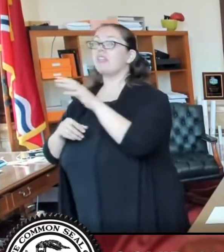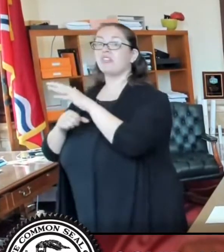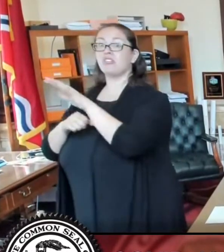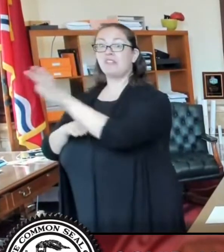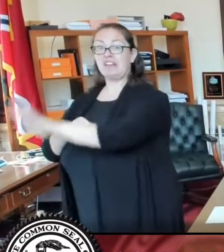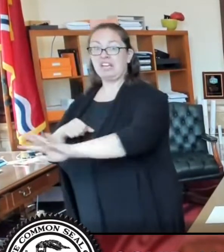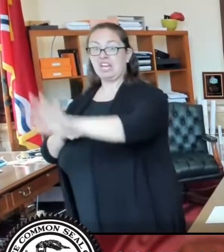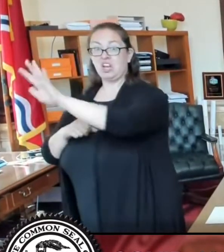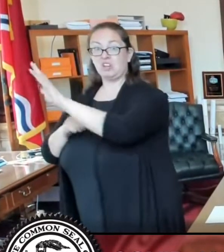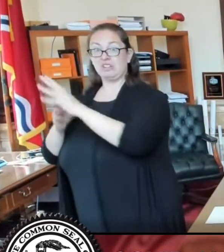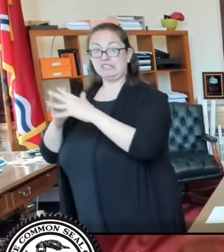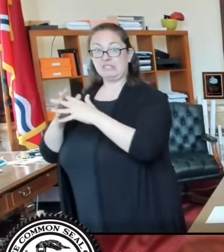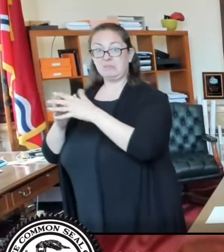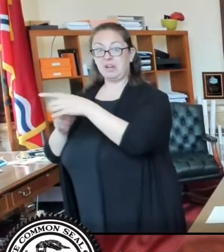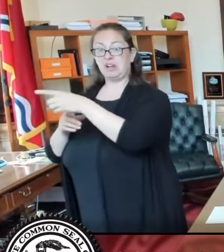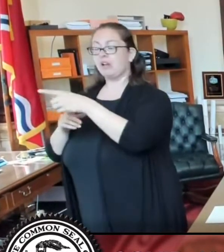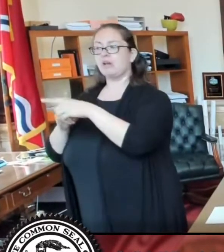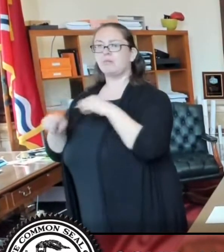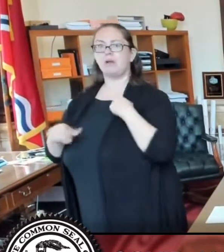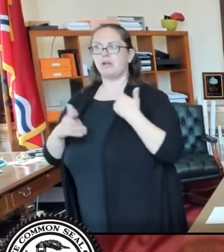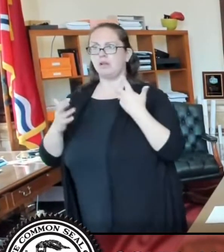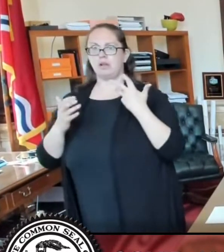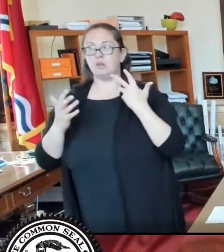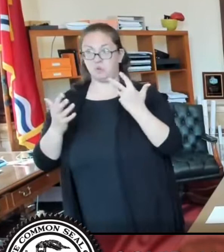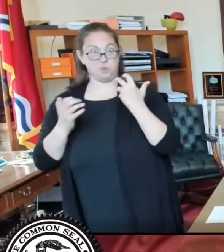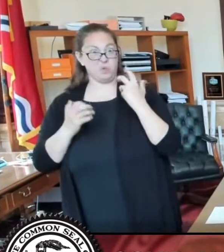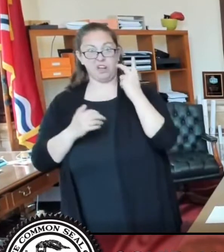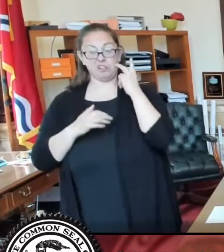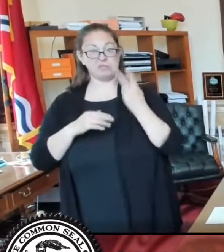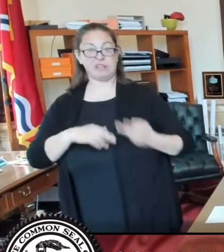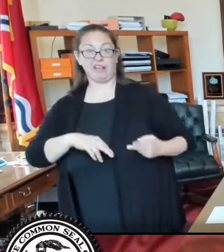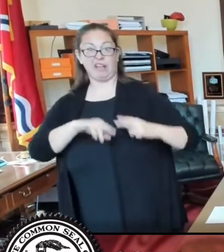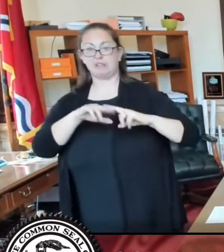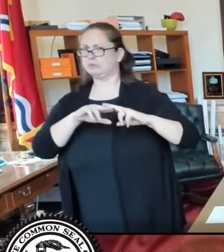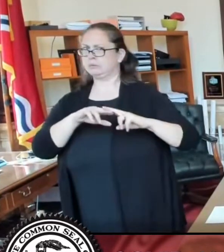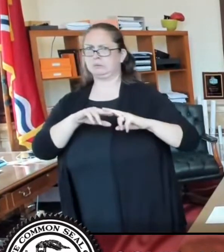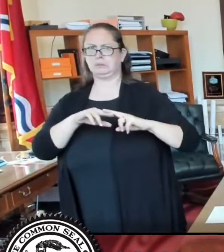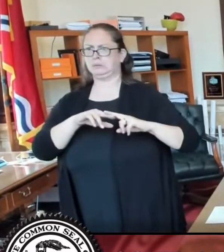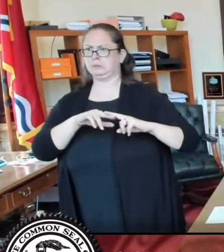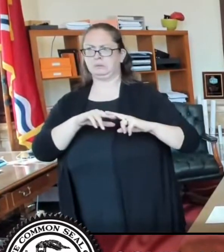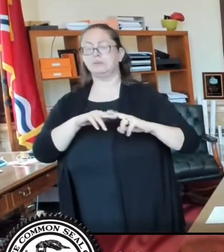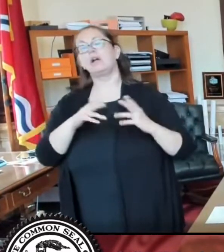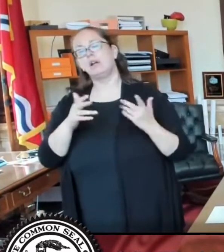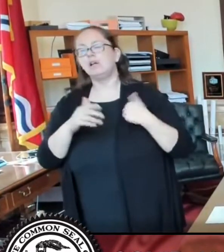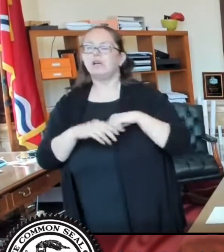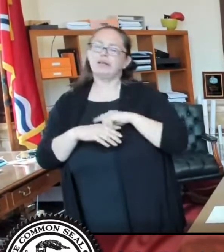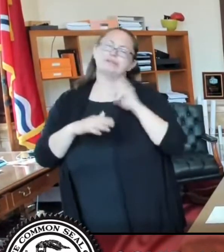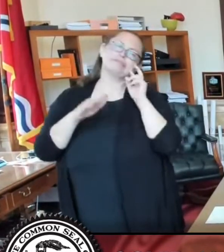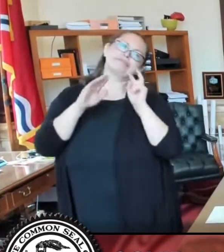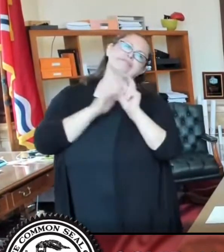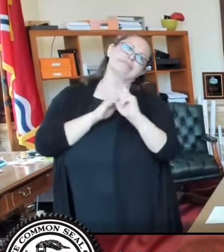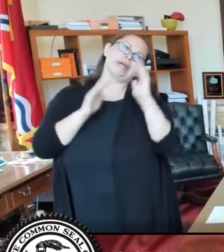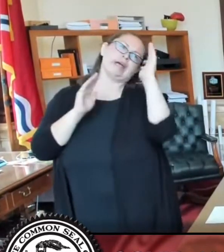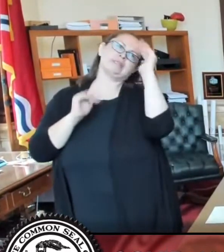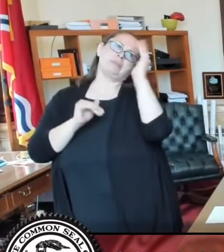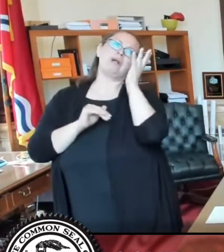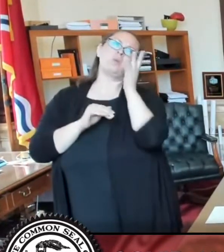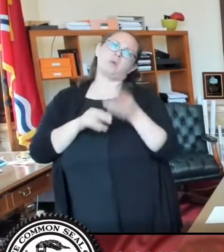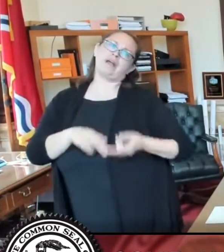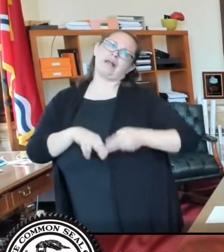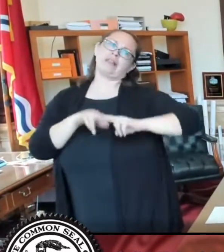we just don't want to see any uptick, even though we anticipated that would happen, of course.